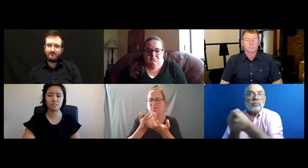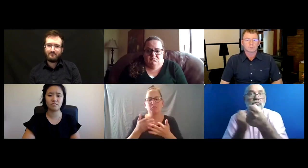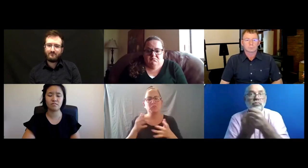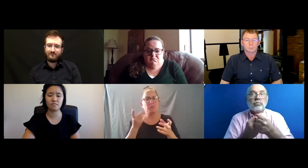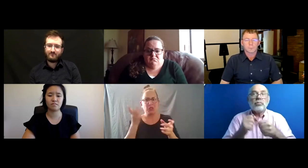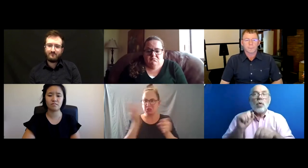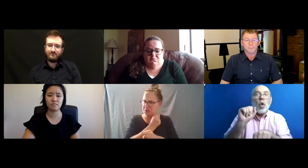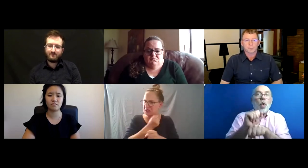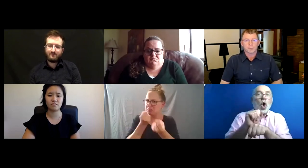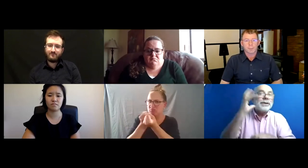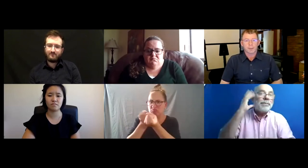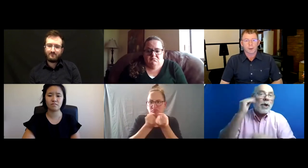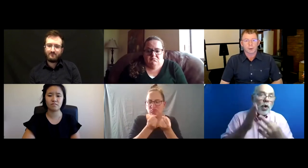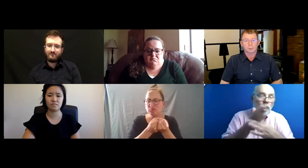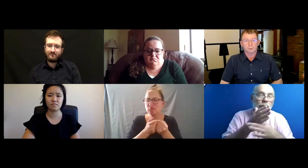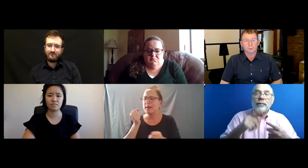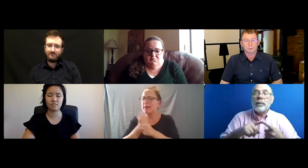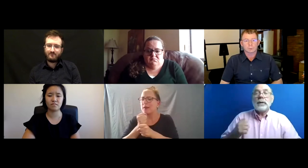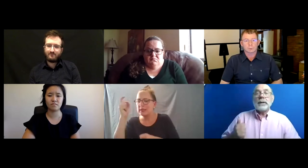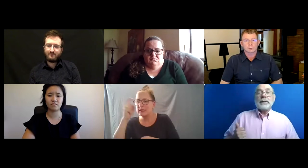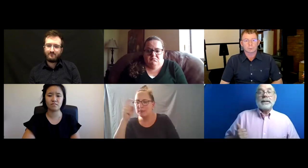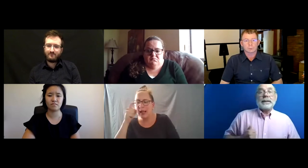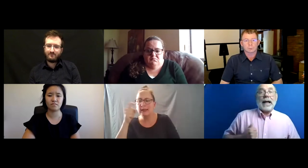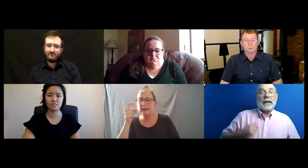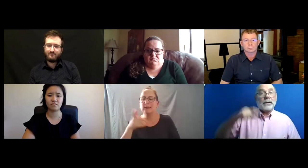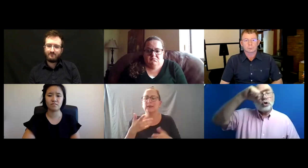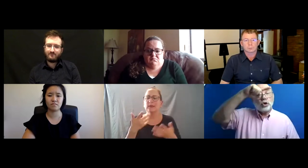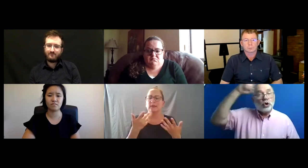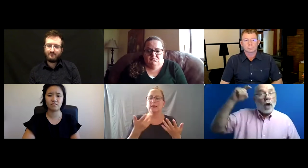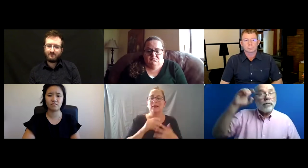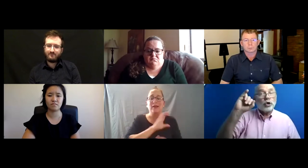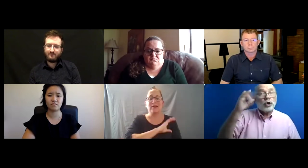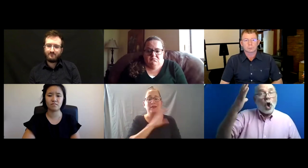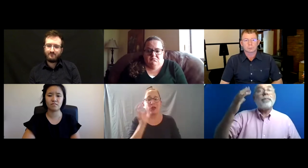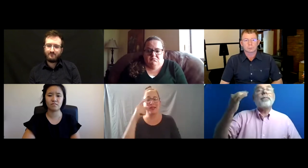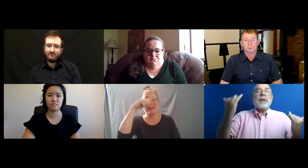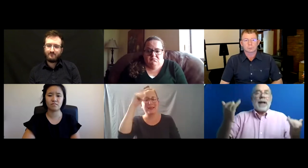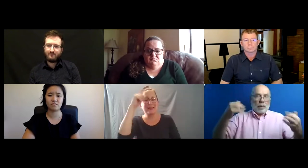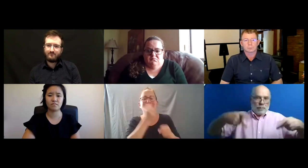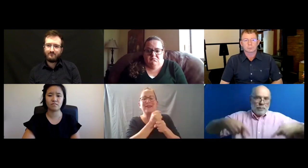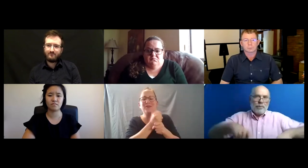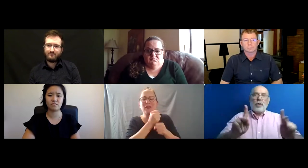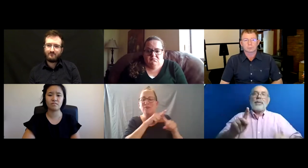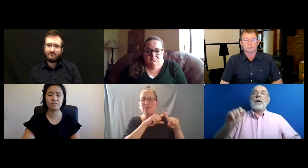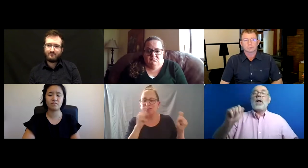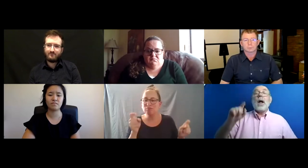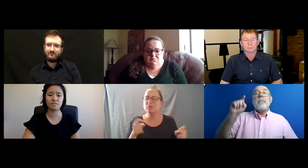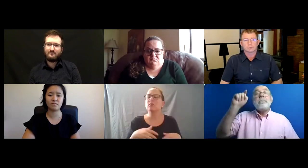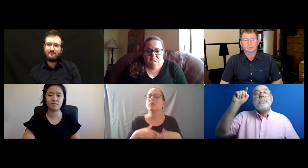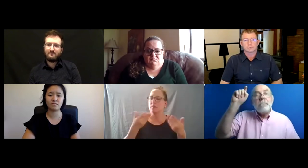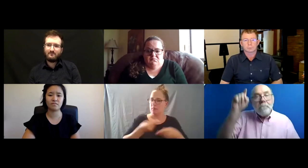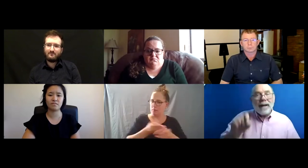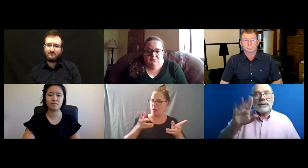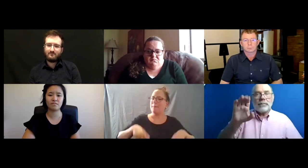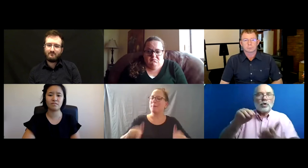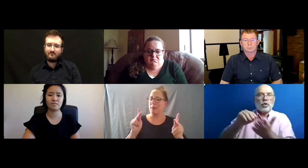we're making it work through technology, and we're providing these students with experiences. The Canada Summer